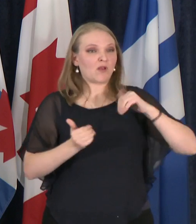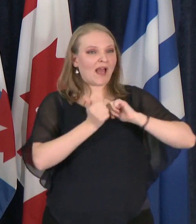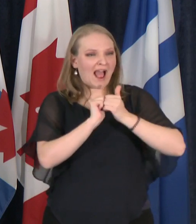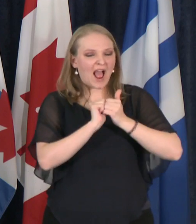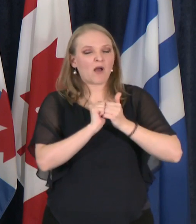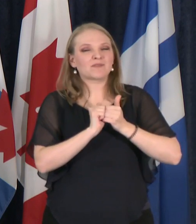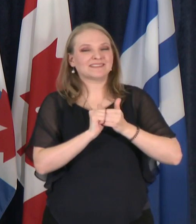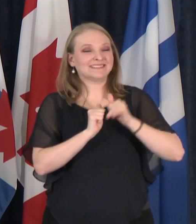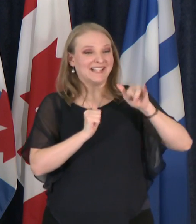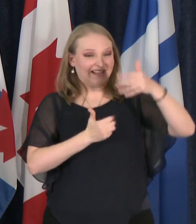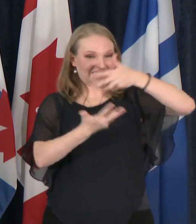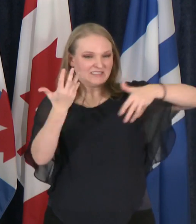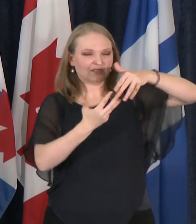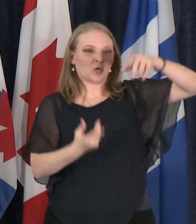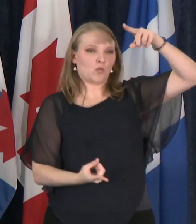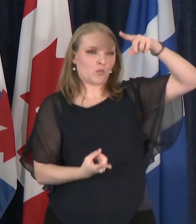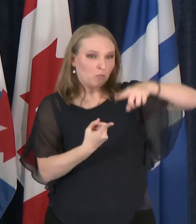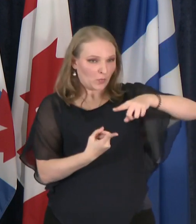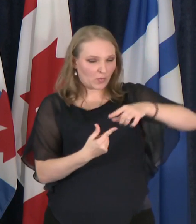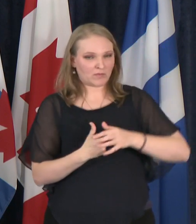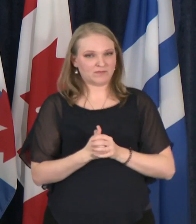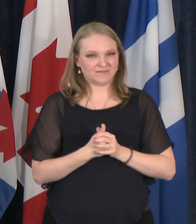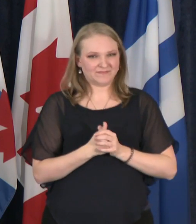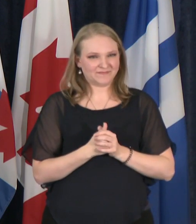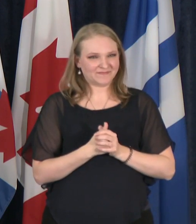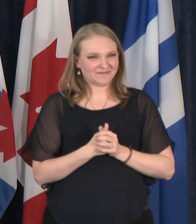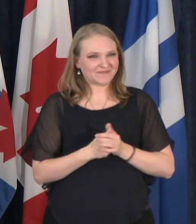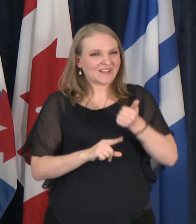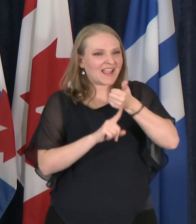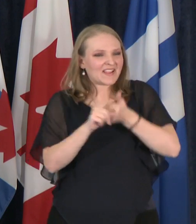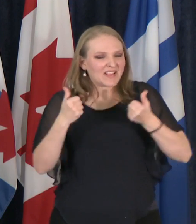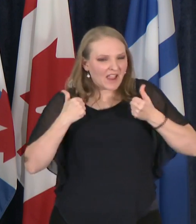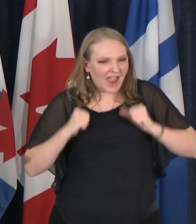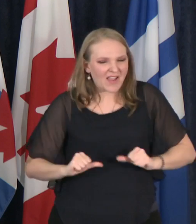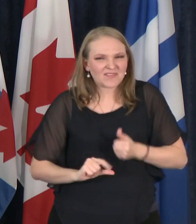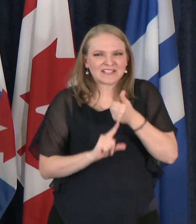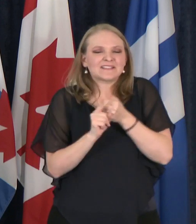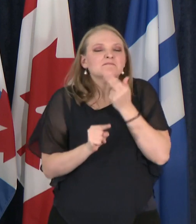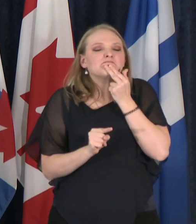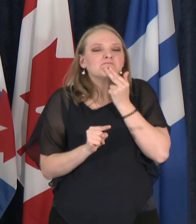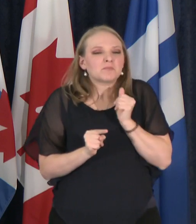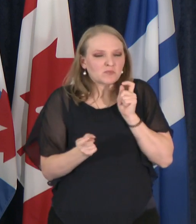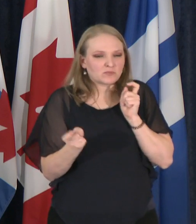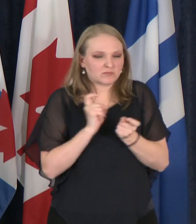Every little bit, every effort counts.